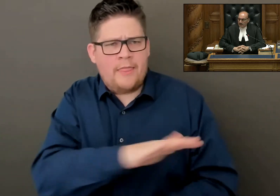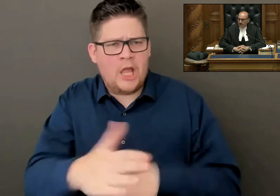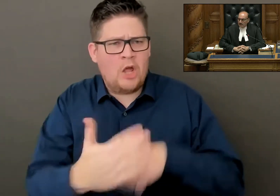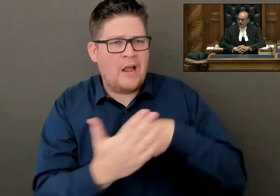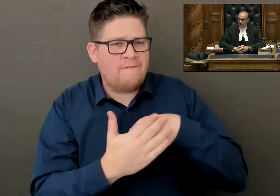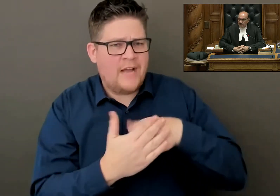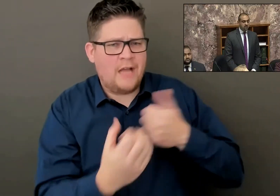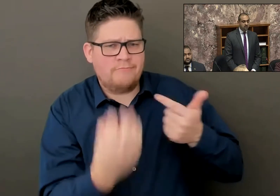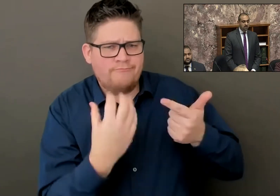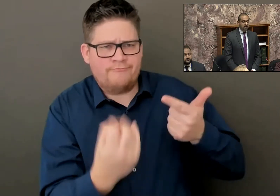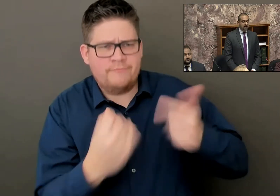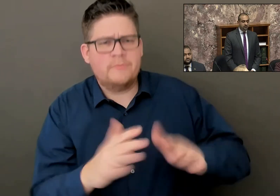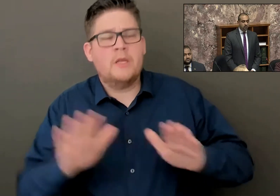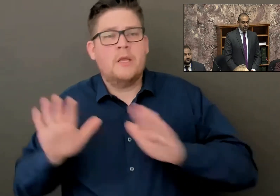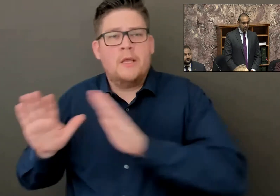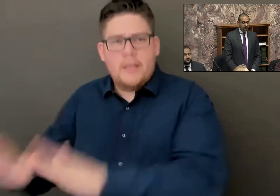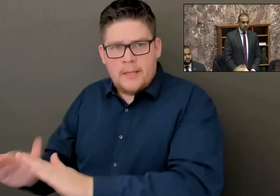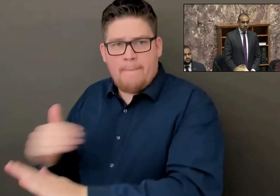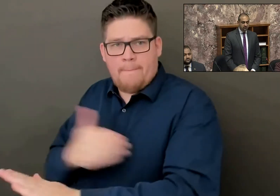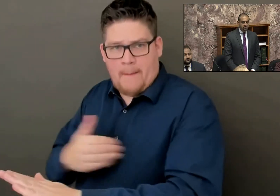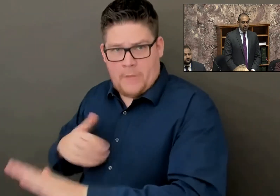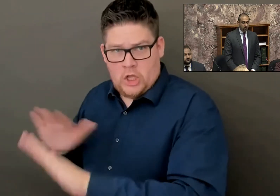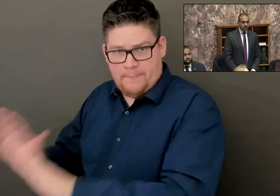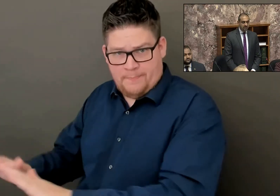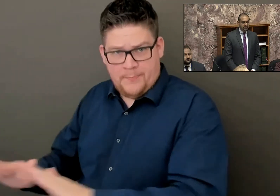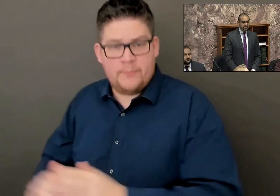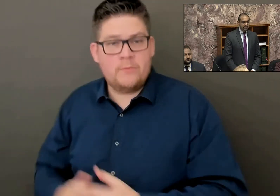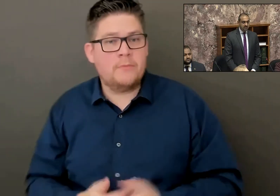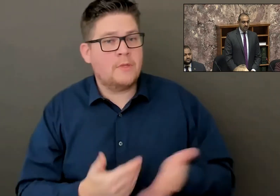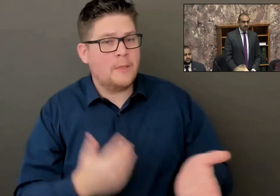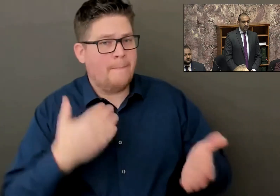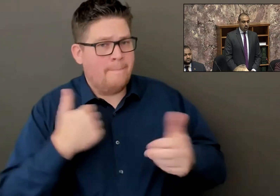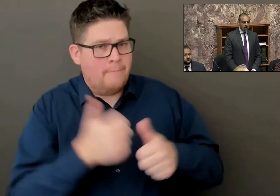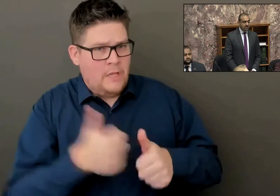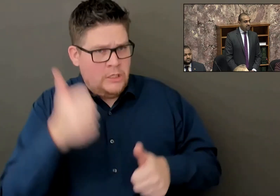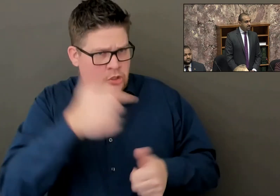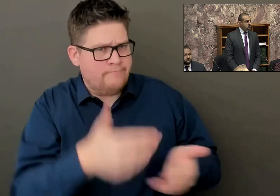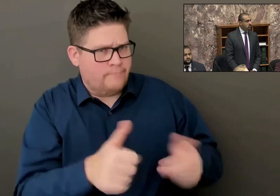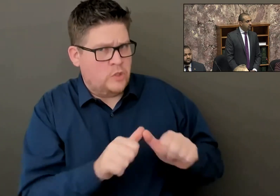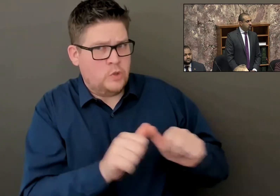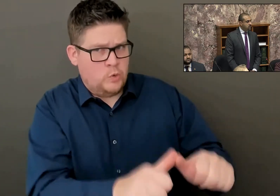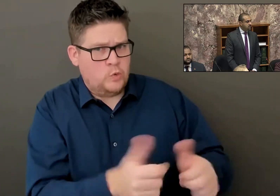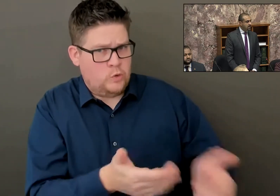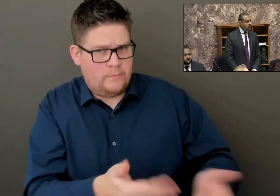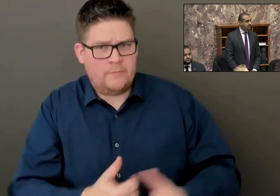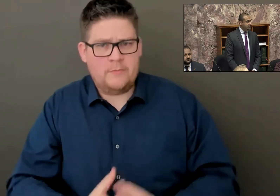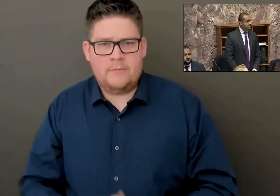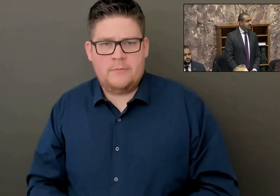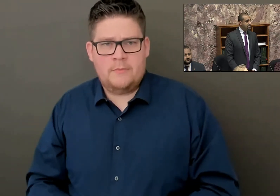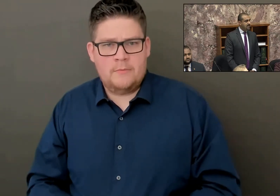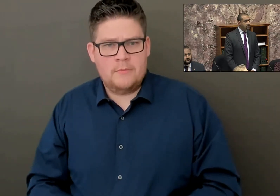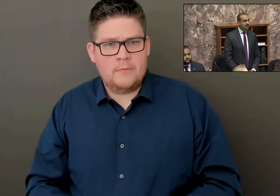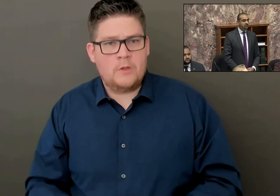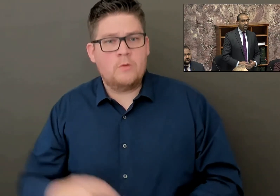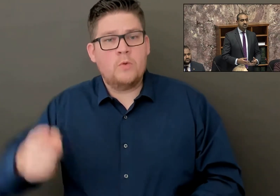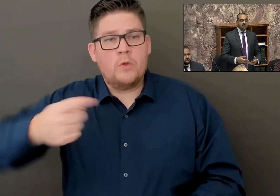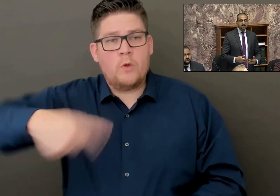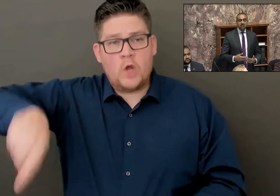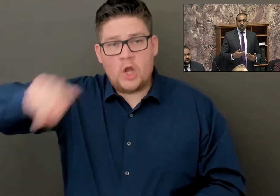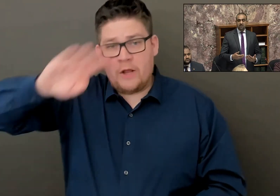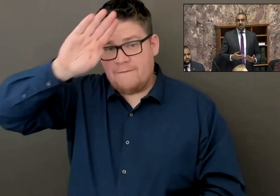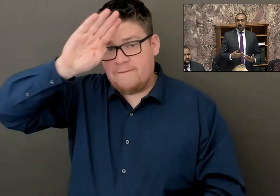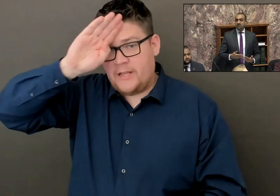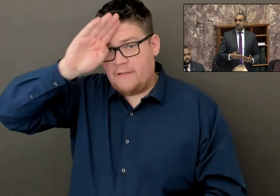Minister. Thank you, Honourable Speaker. And what the fire officials have informed me is that with these additional measures and what they've seen in Seattle, they have not